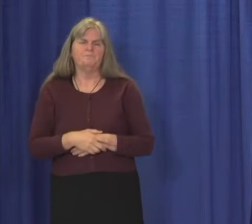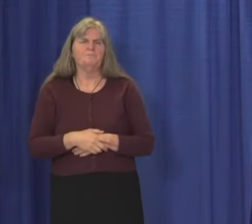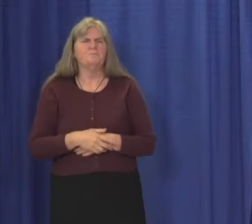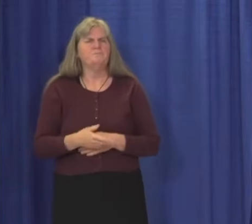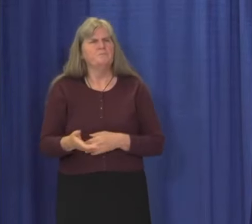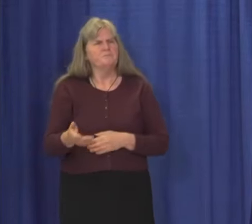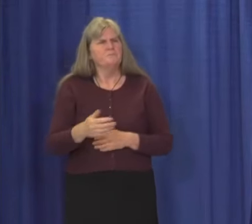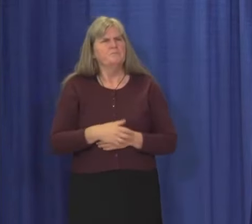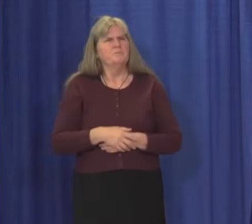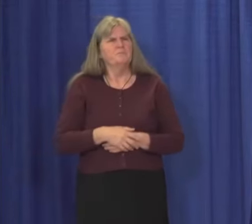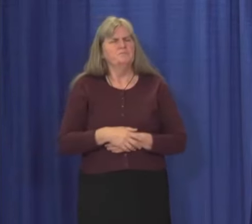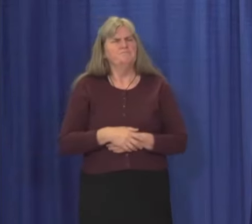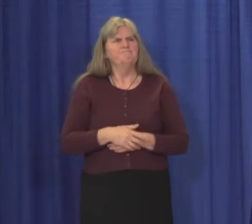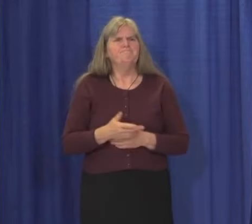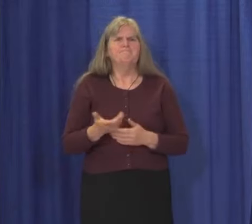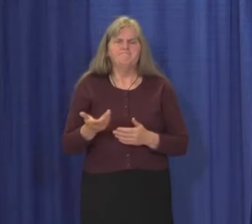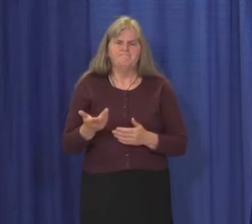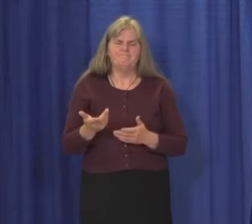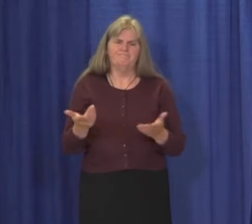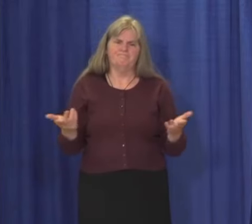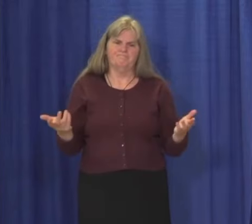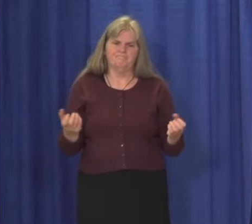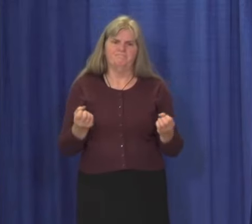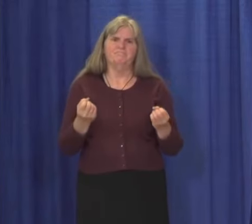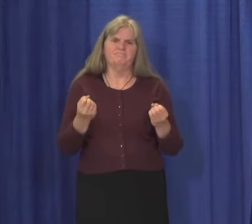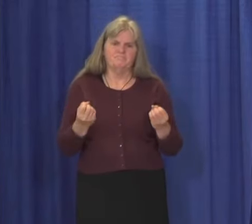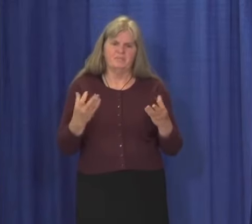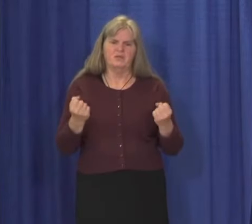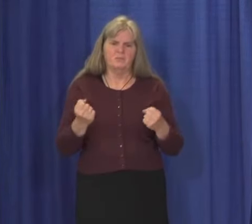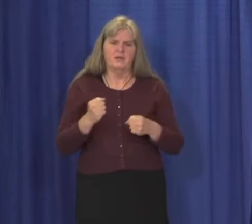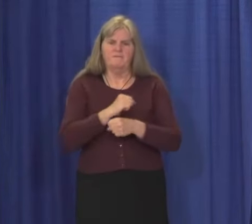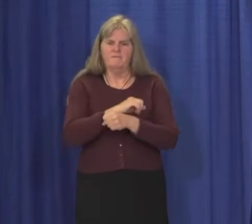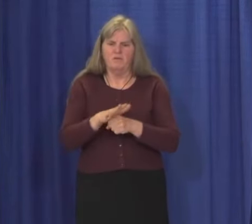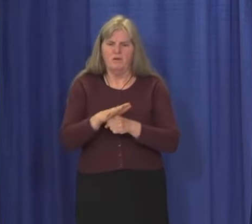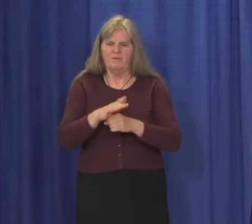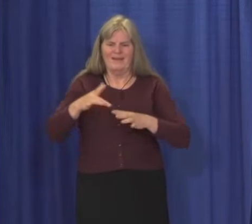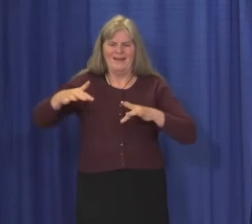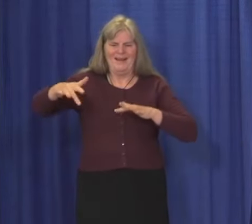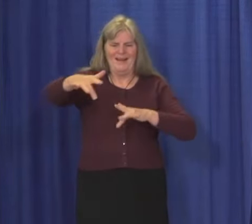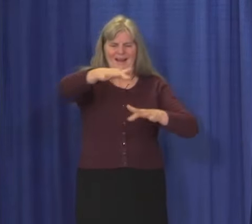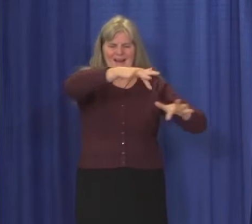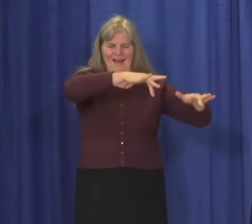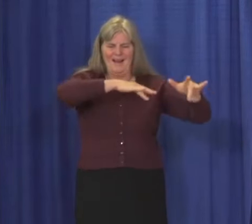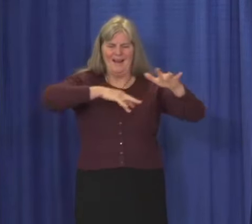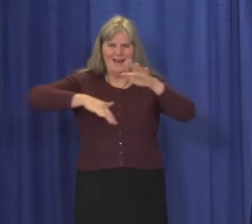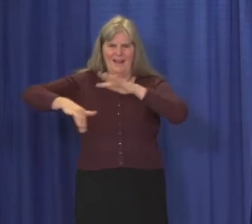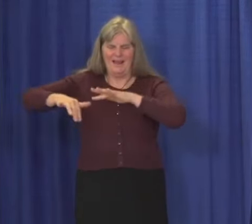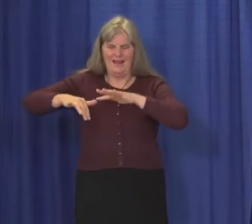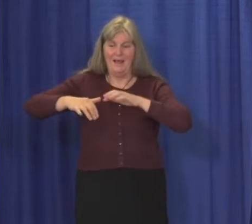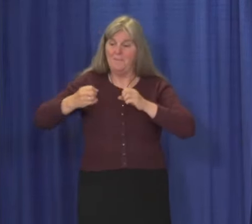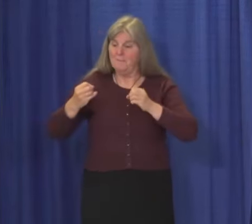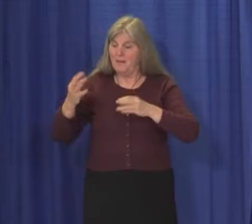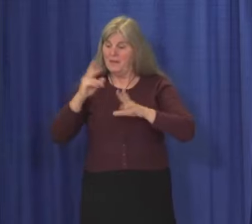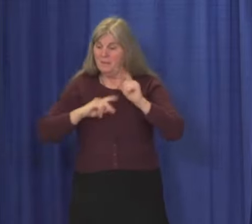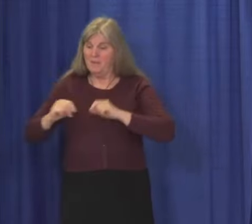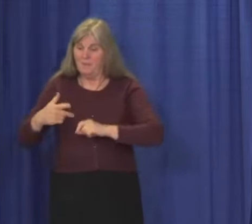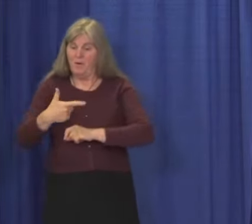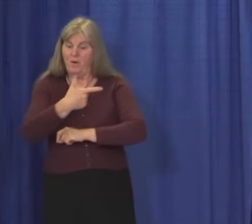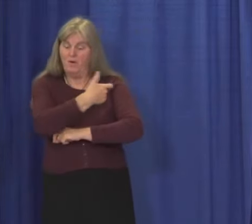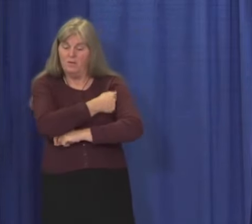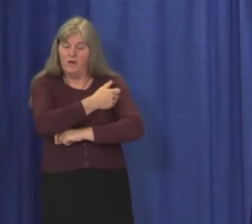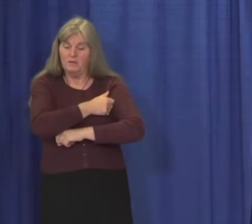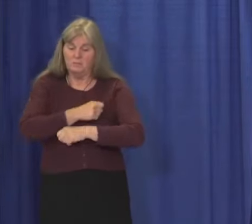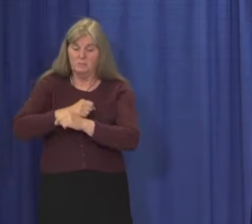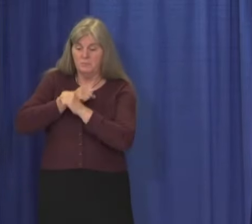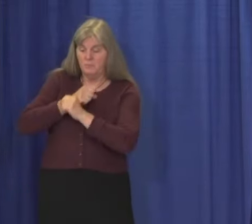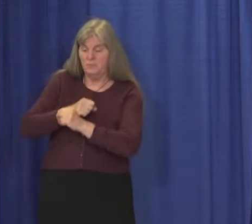Now, it's expected that in a large wave with lots of virus around and many vaccinated adults around, that you will